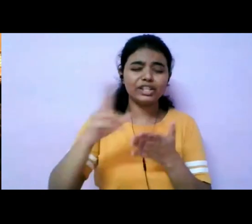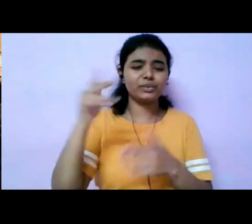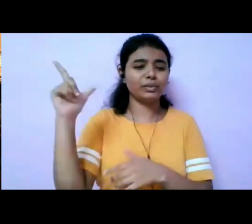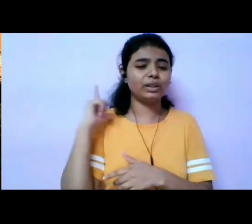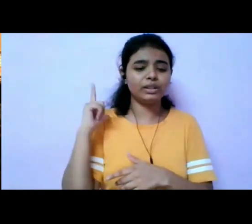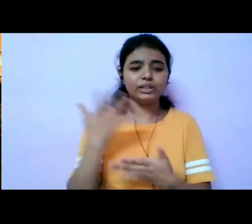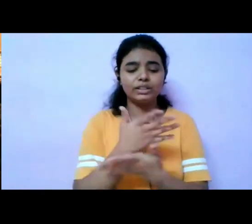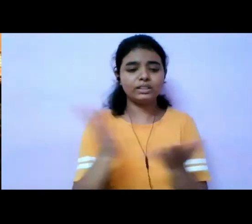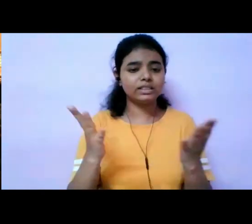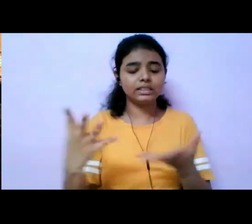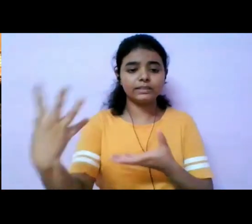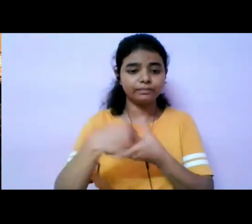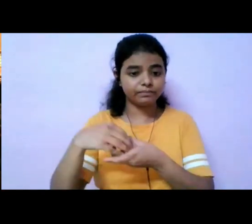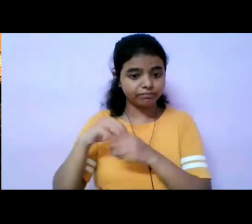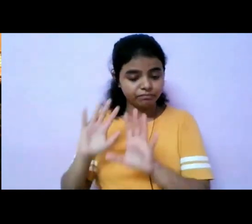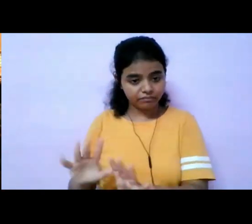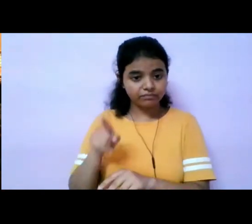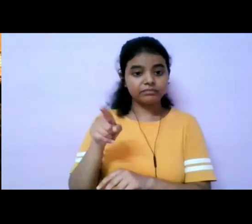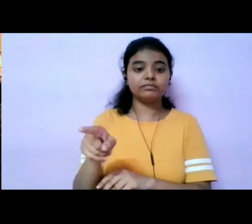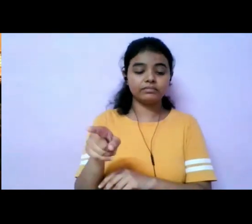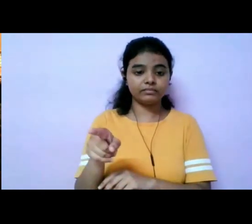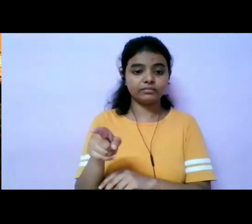who engage in